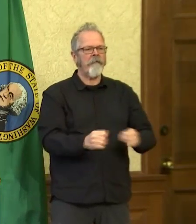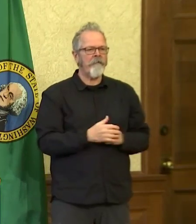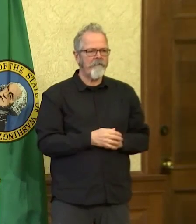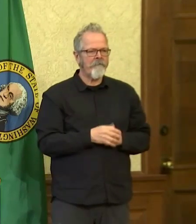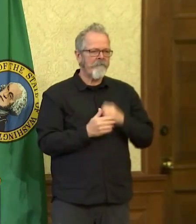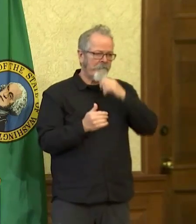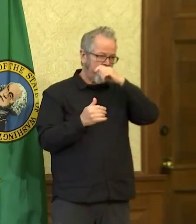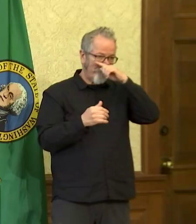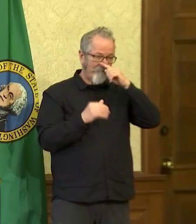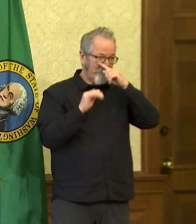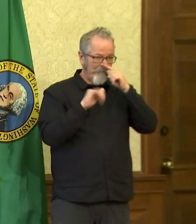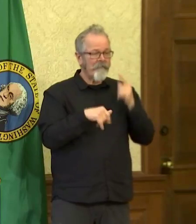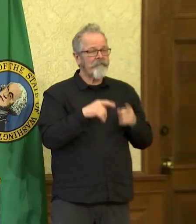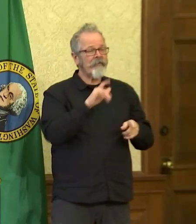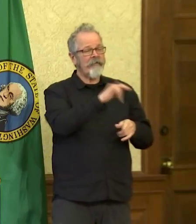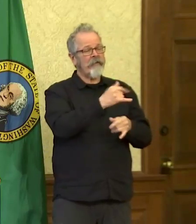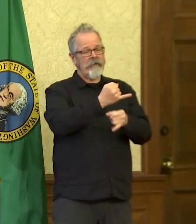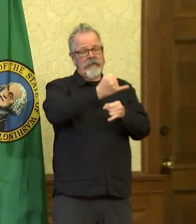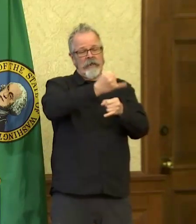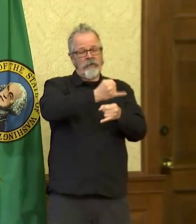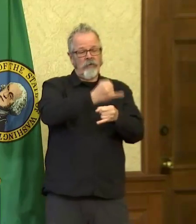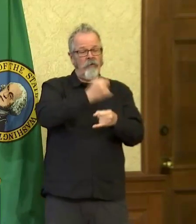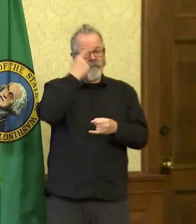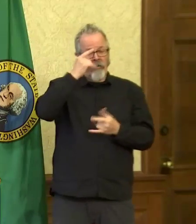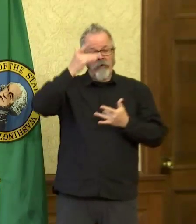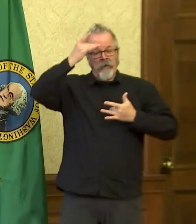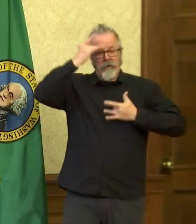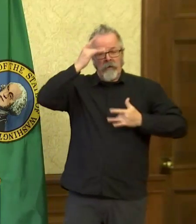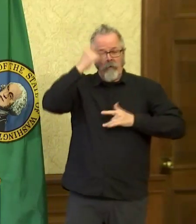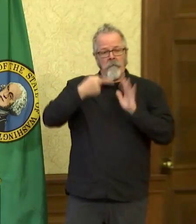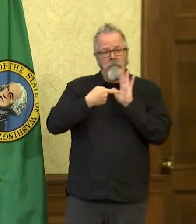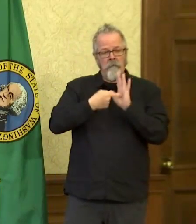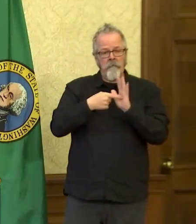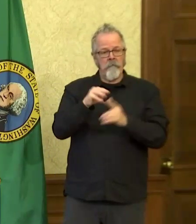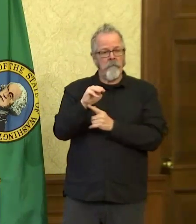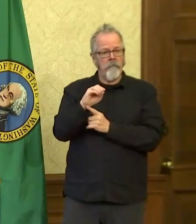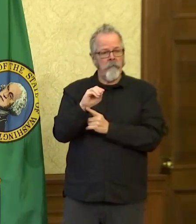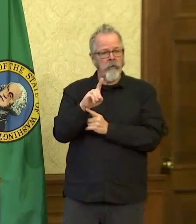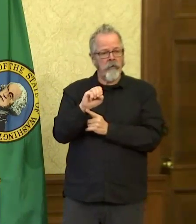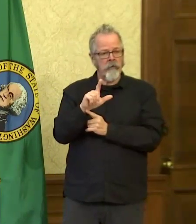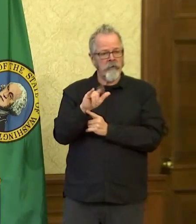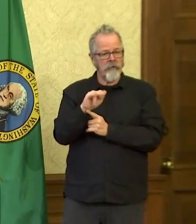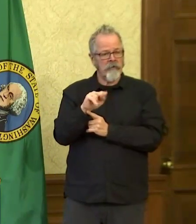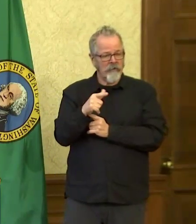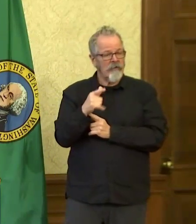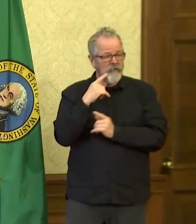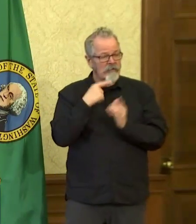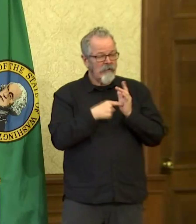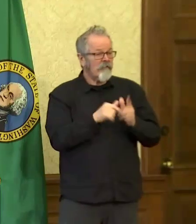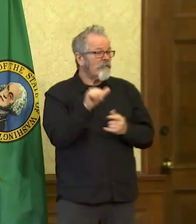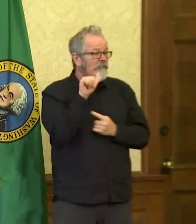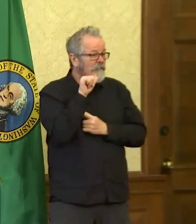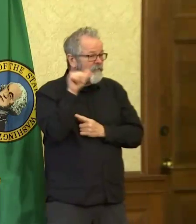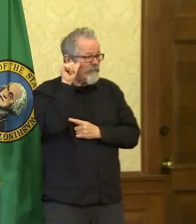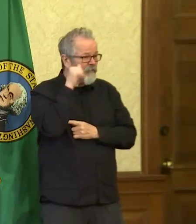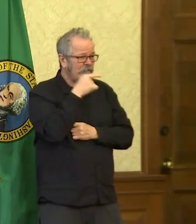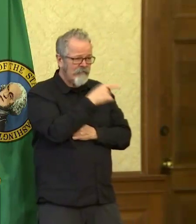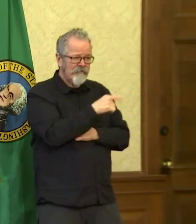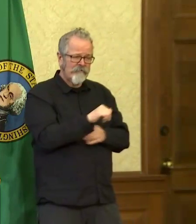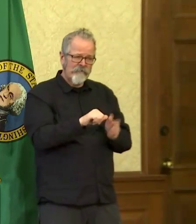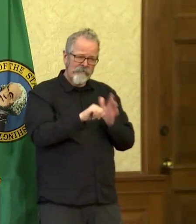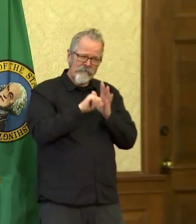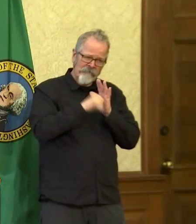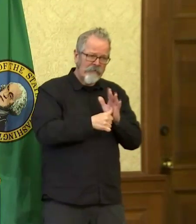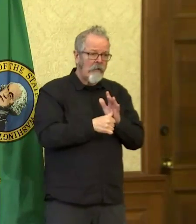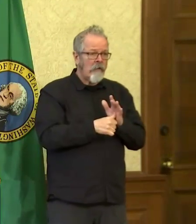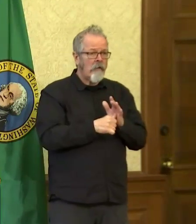we abandon our efforts, if we ran up the white flag of surrender to this virus, that virus would just keep storming back, and that just is